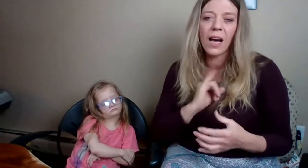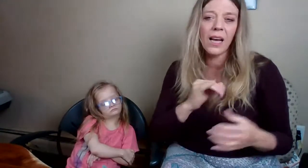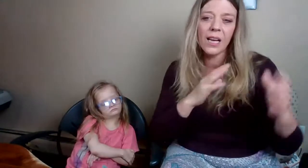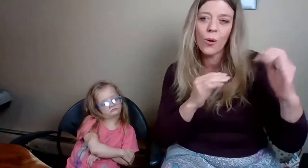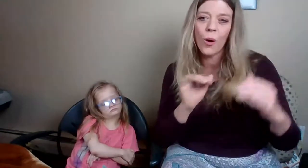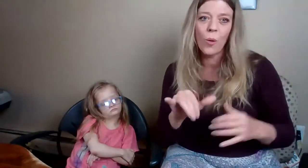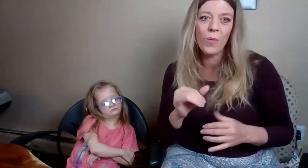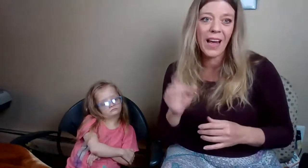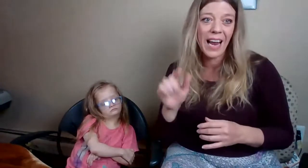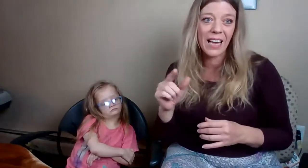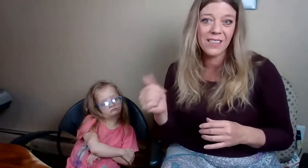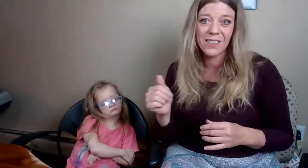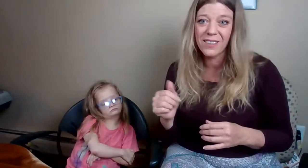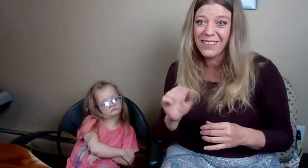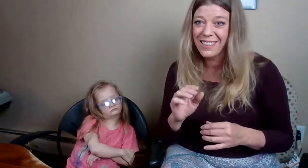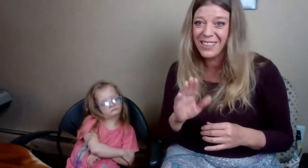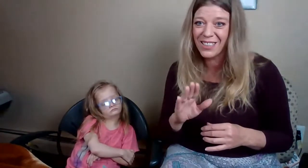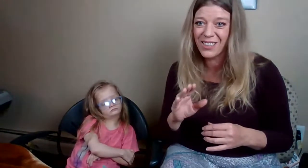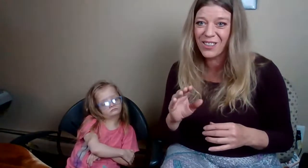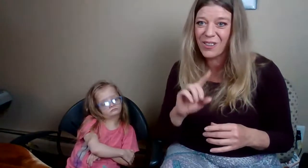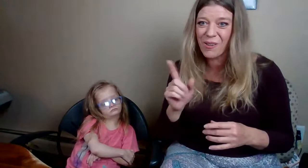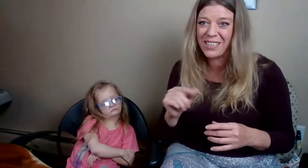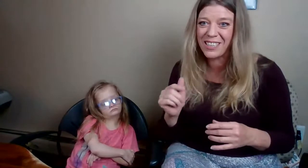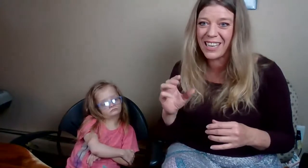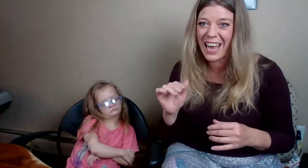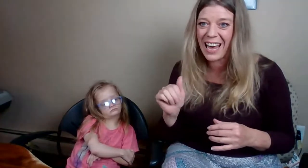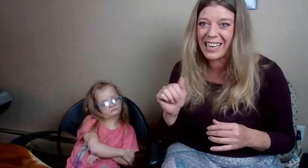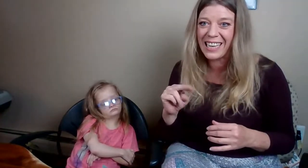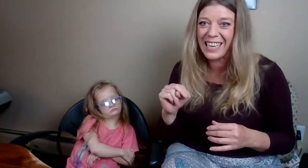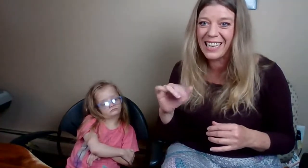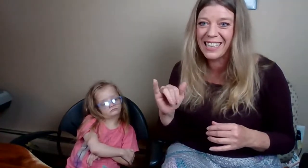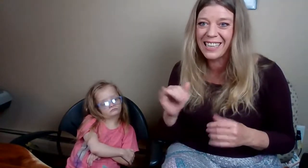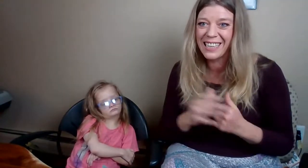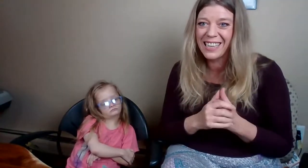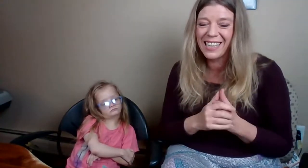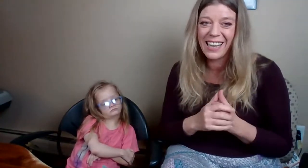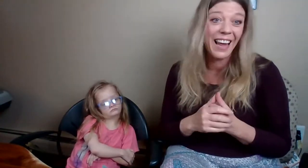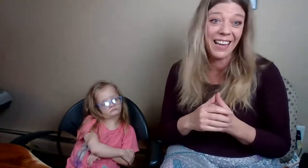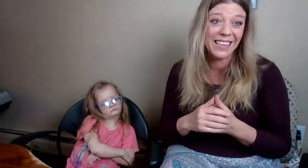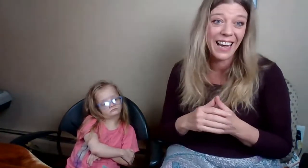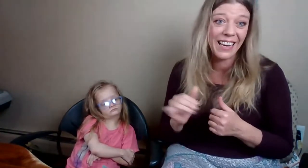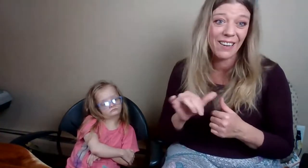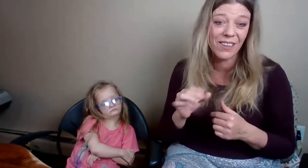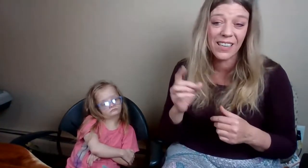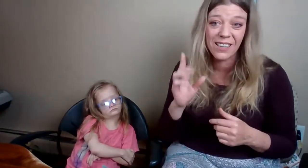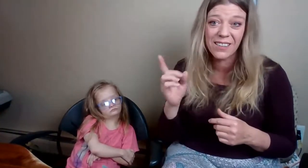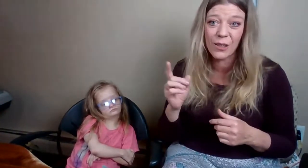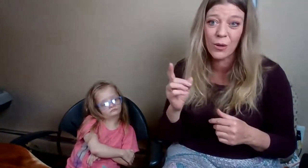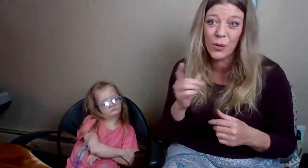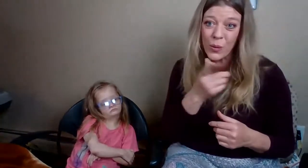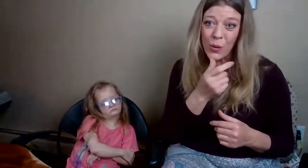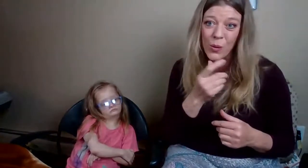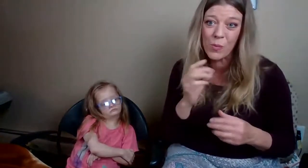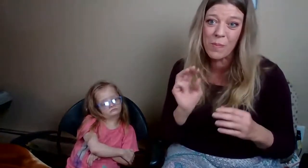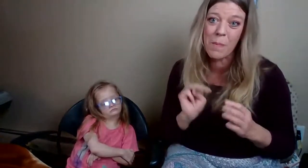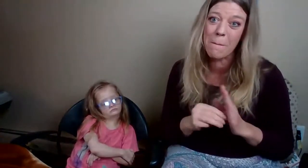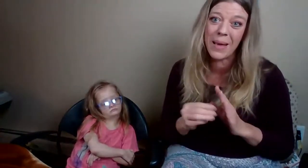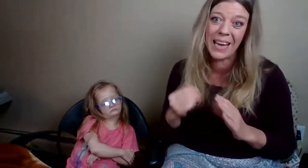I hope that answers your question, Annie, and anyone else who